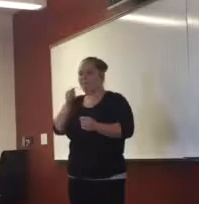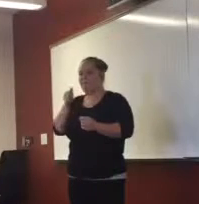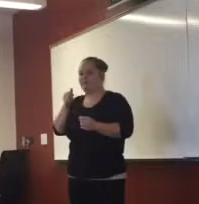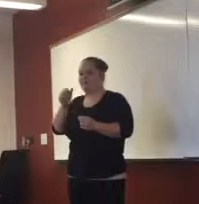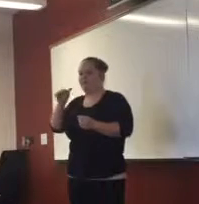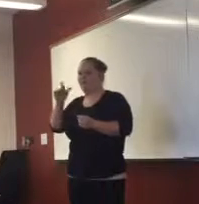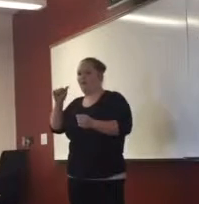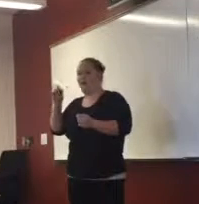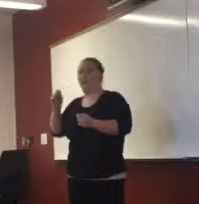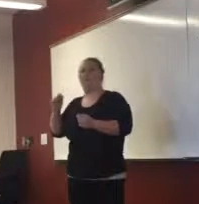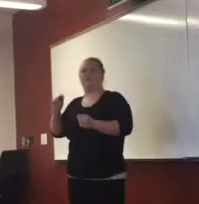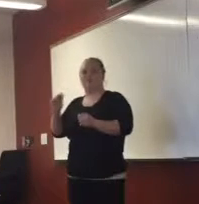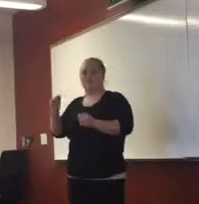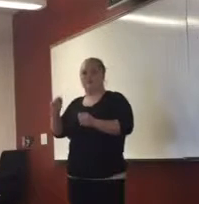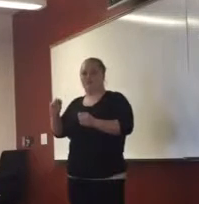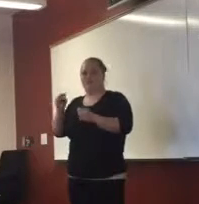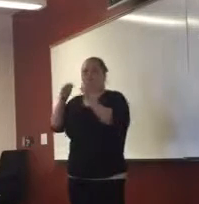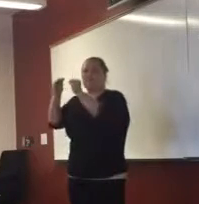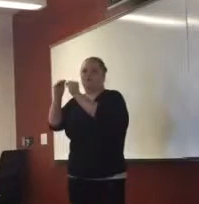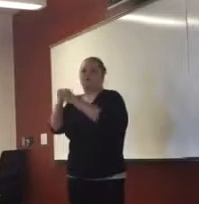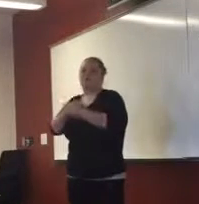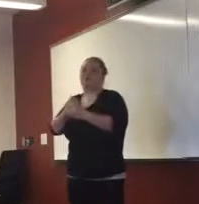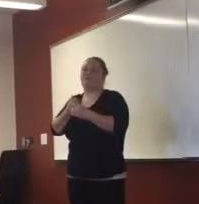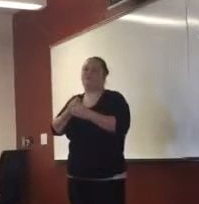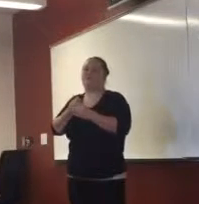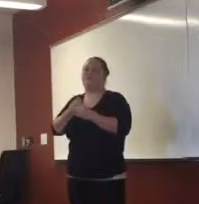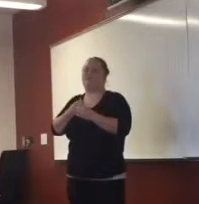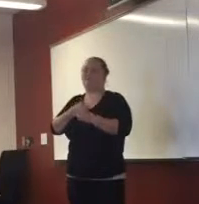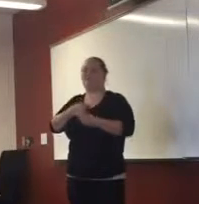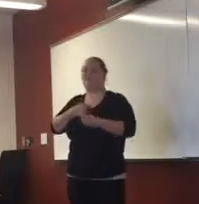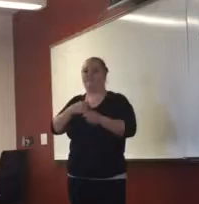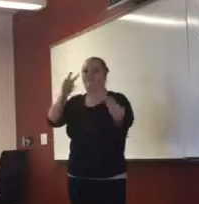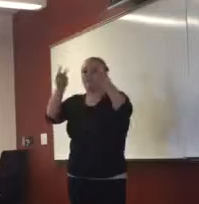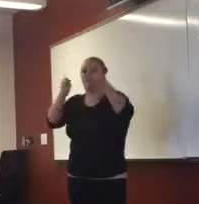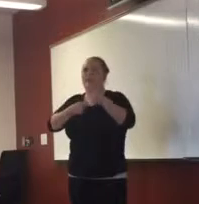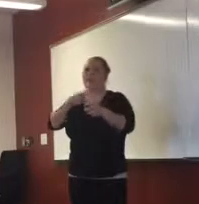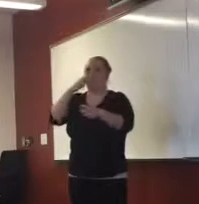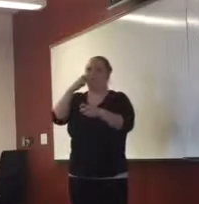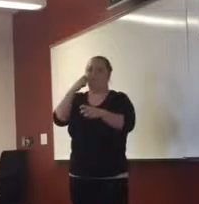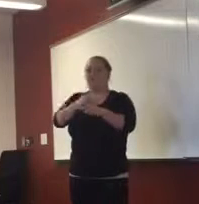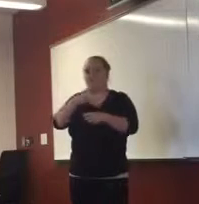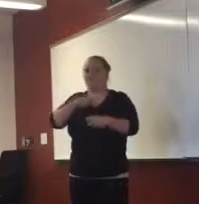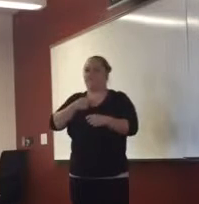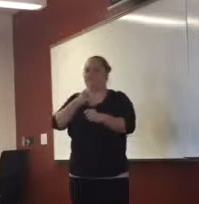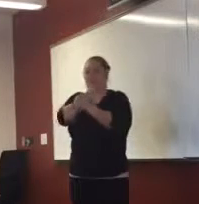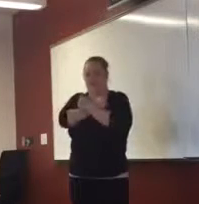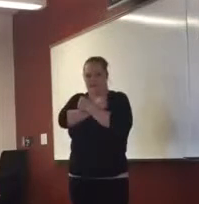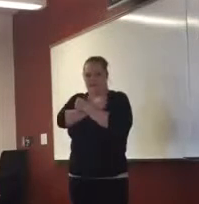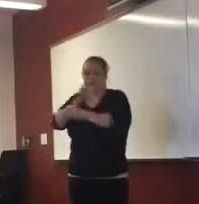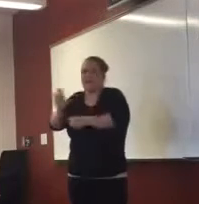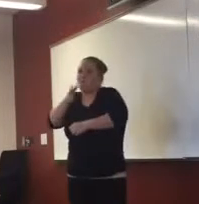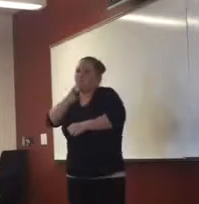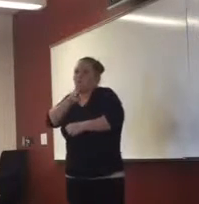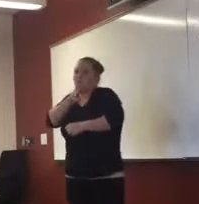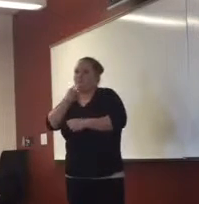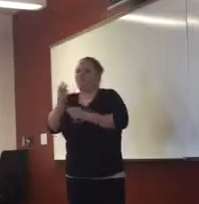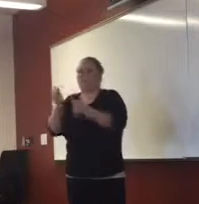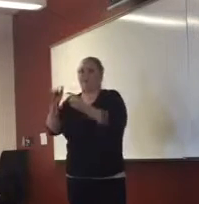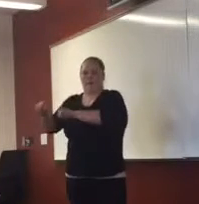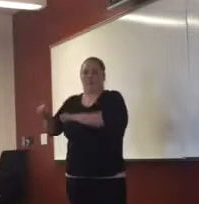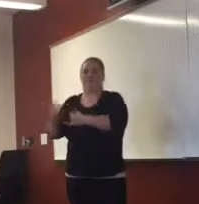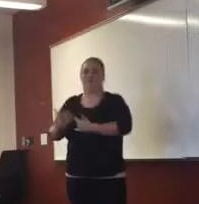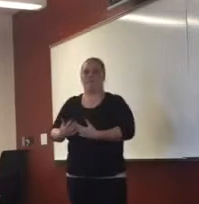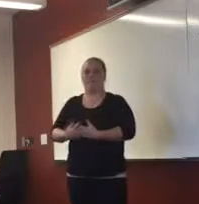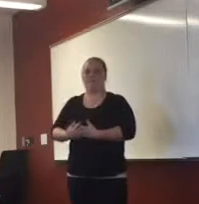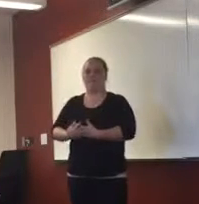2 younger children. She was not welcome into her home. She had asked me if she could come to my home.